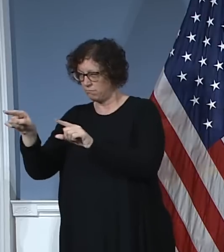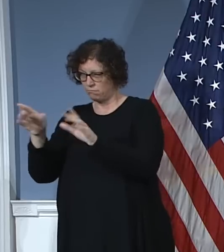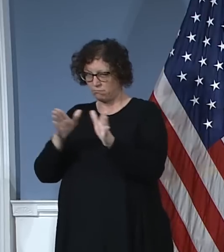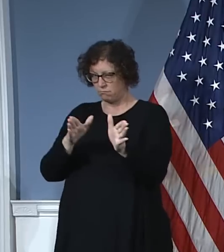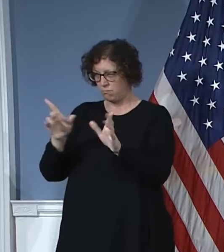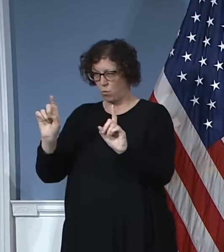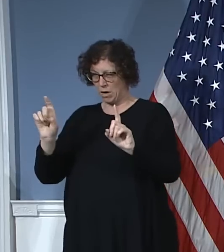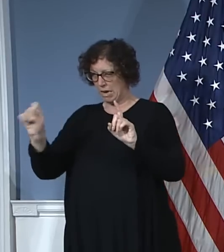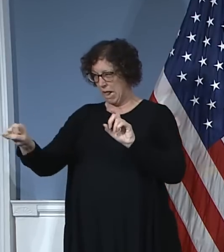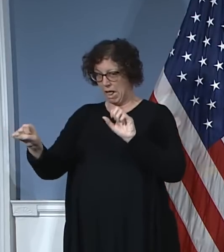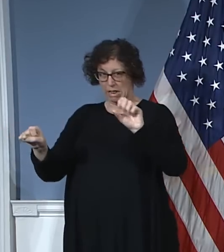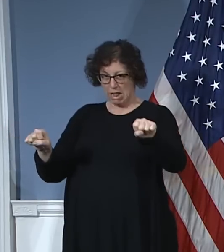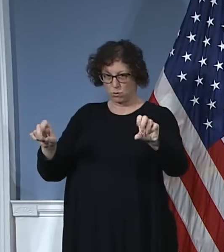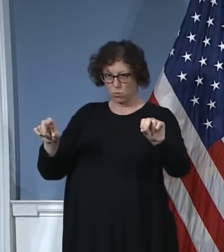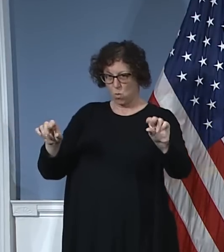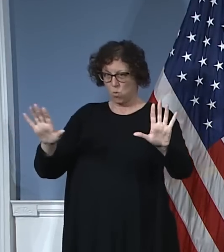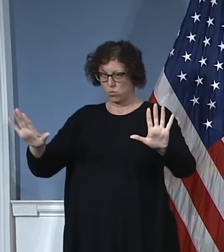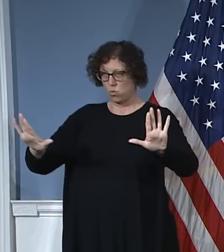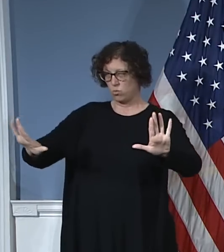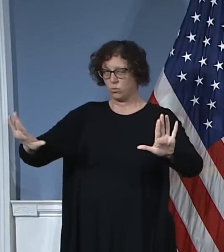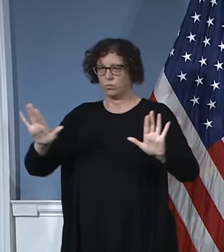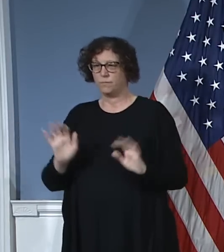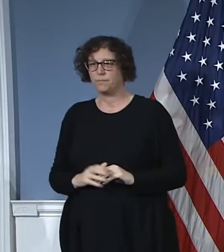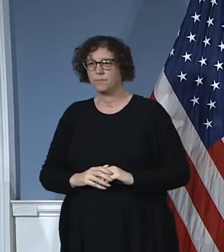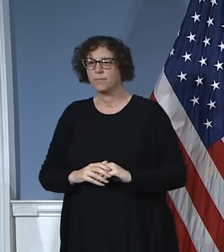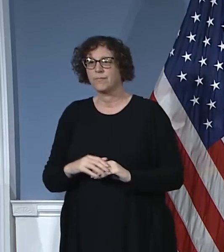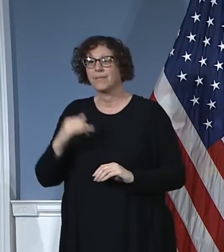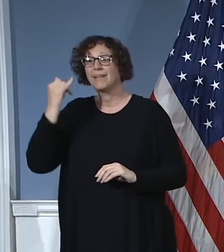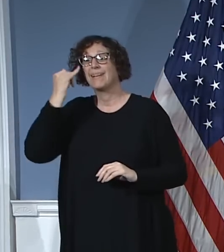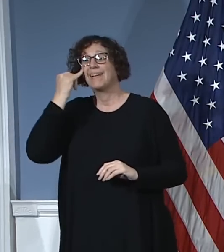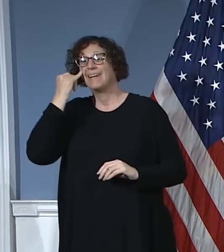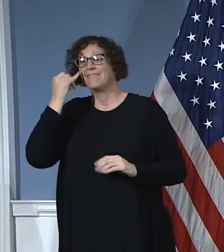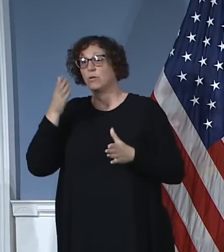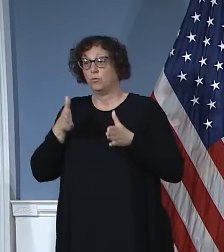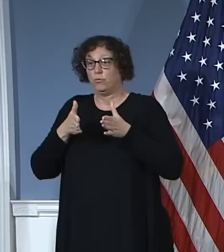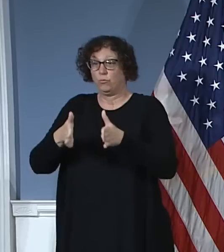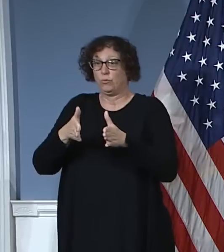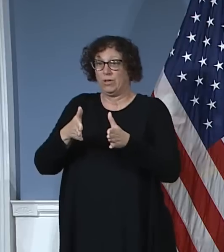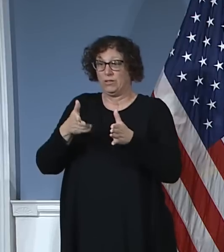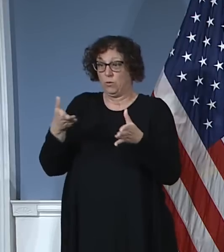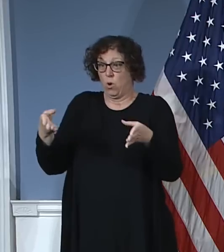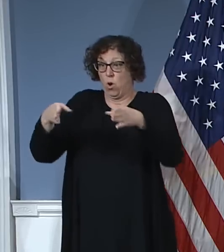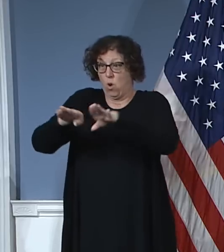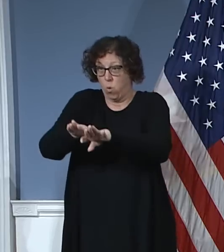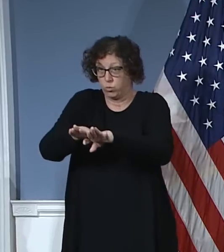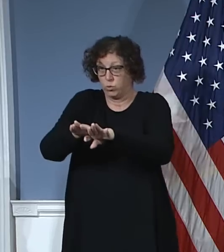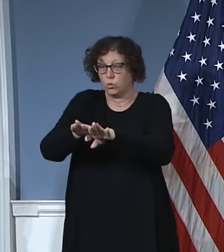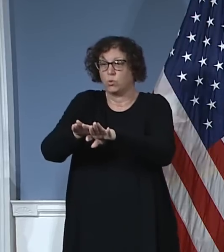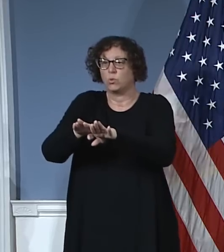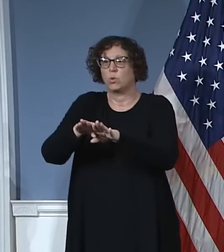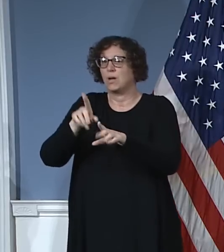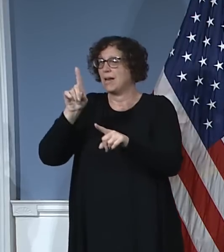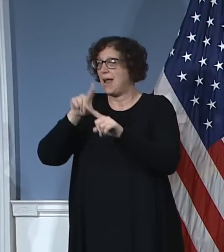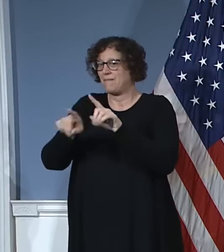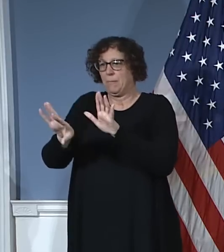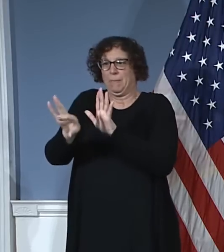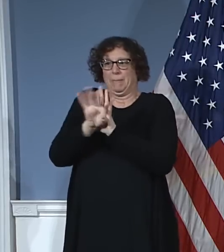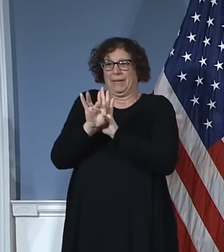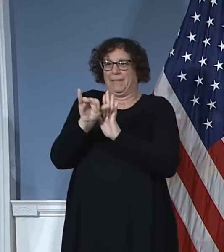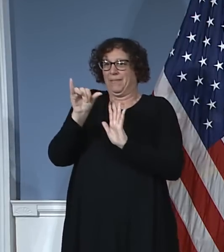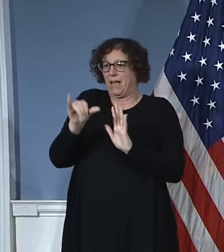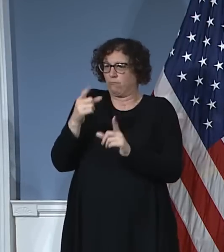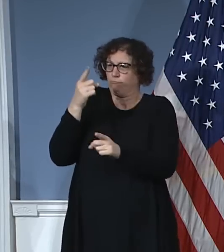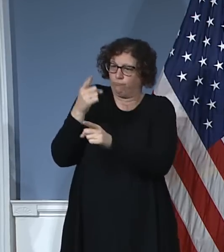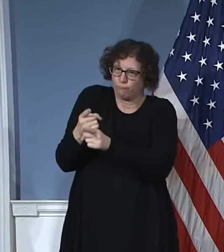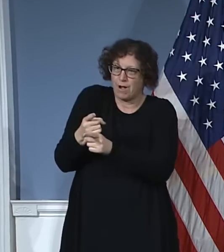going to look to have a street that's opened up for recreation, we're going to do that very smartly and